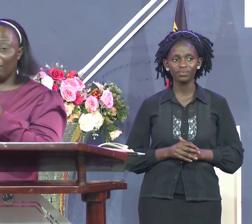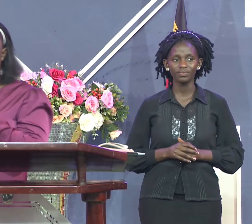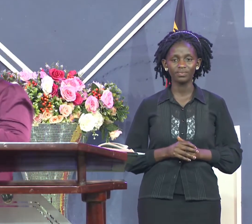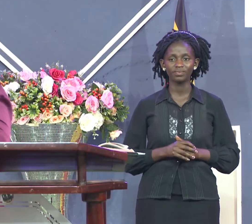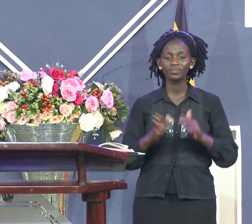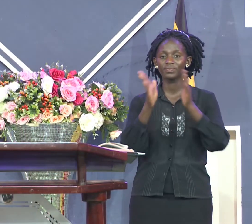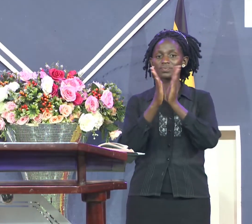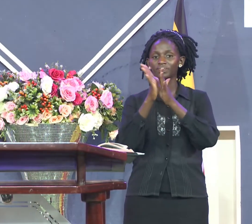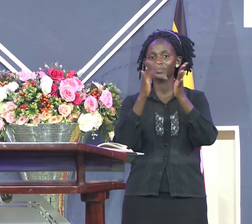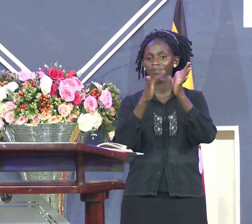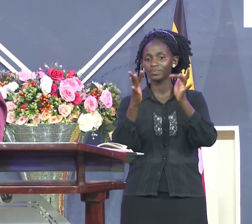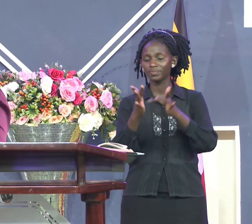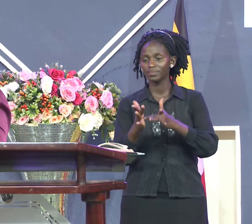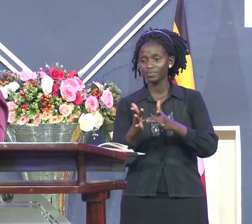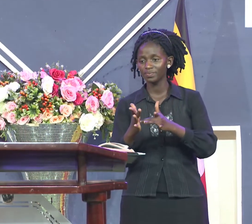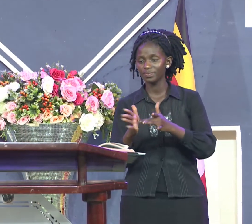Yes, yes.